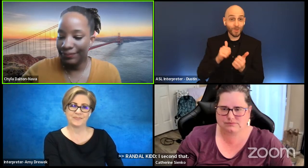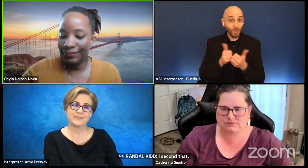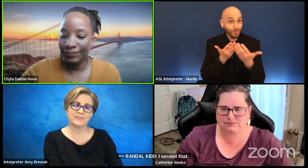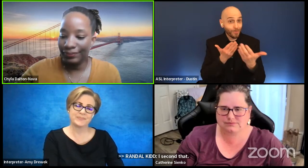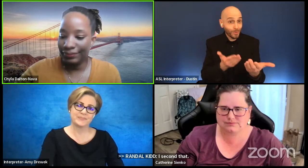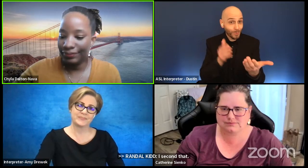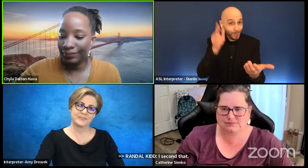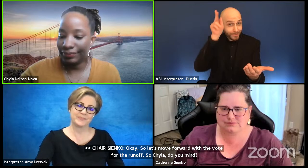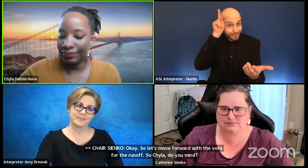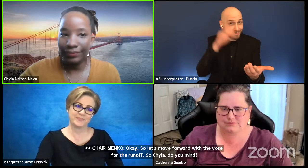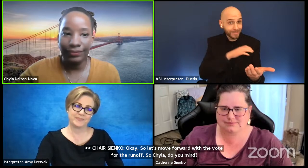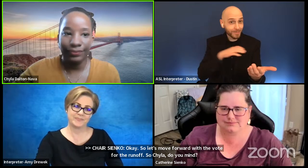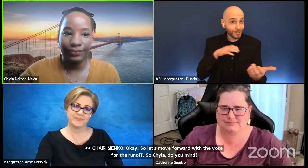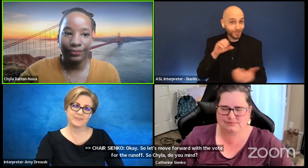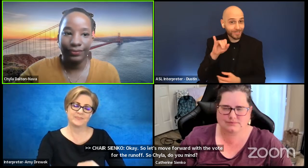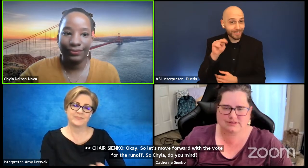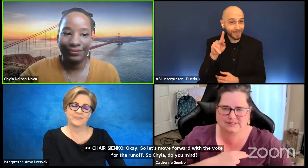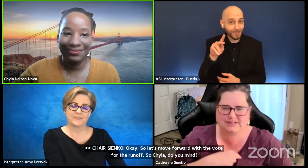Cinco,